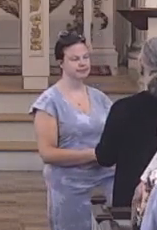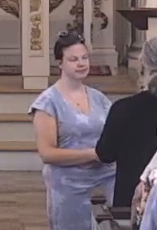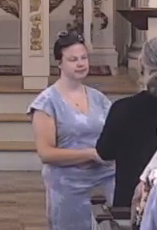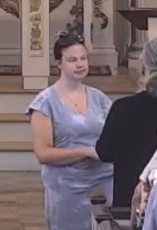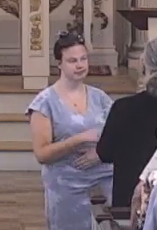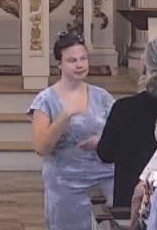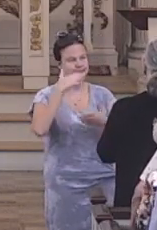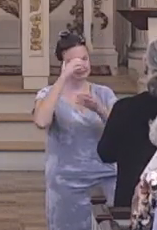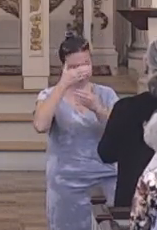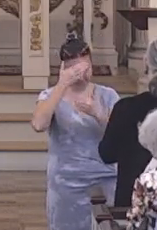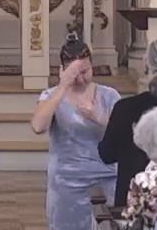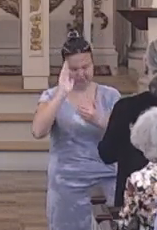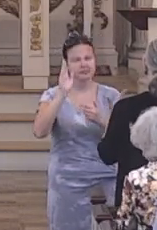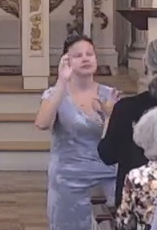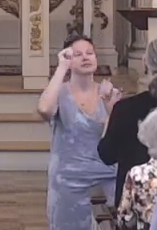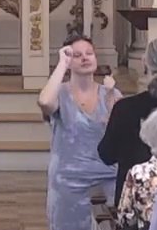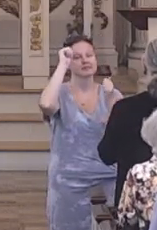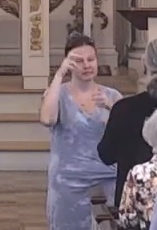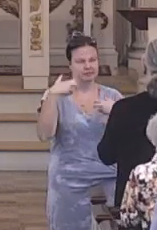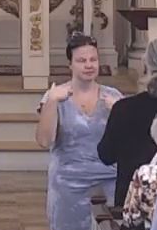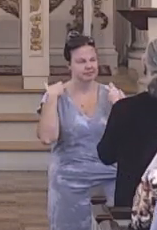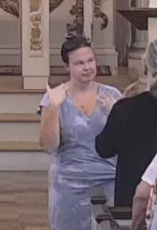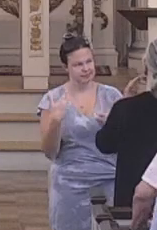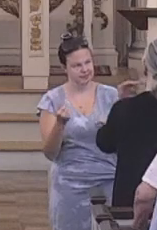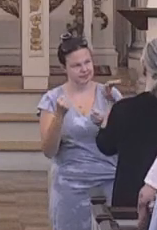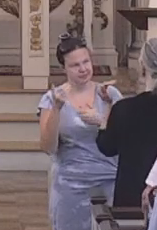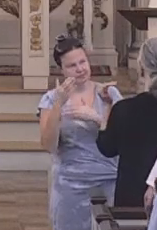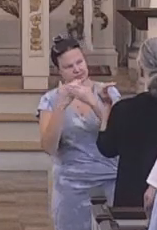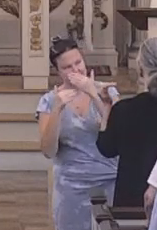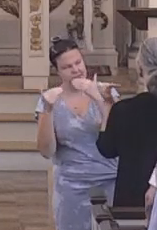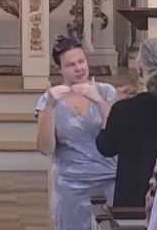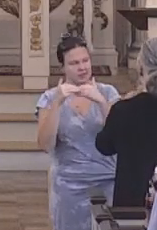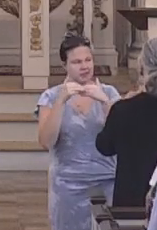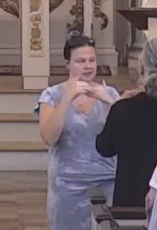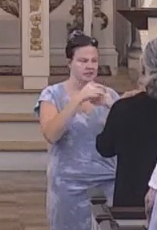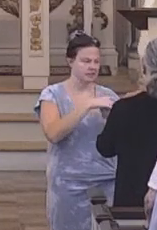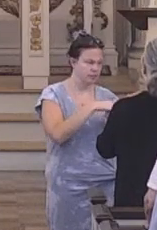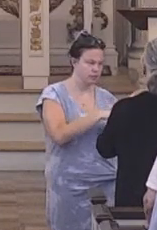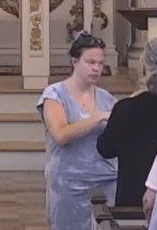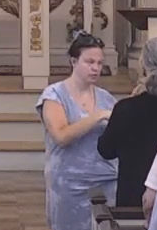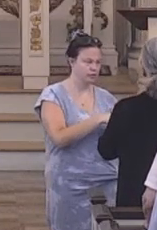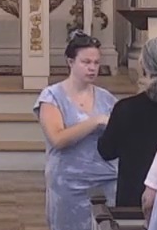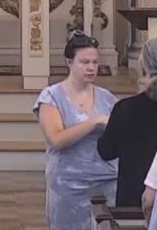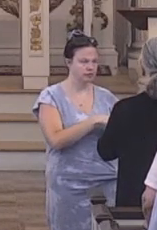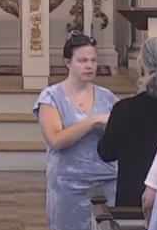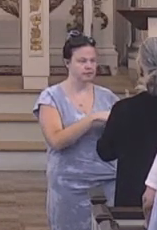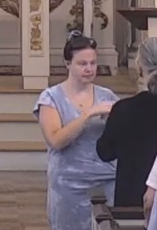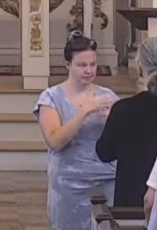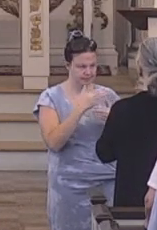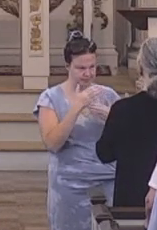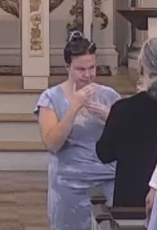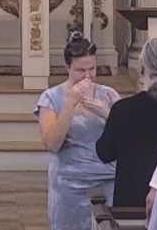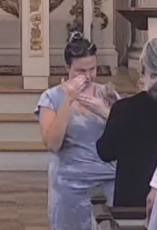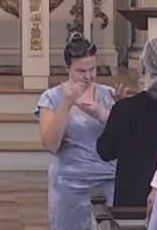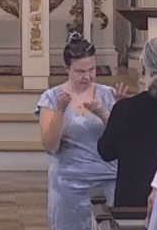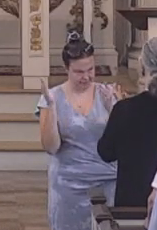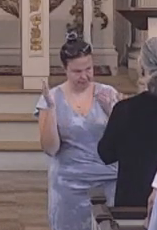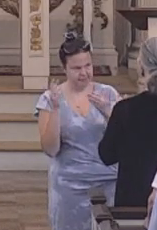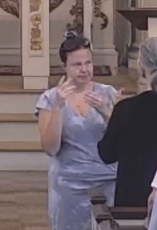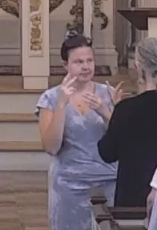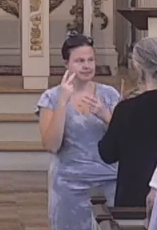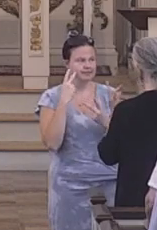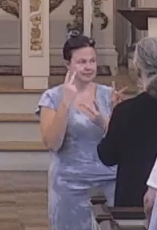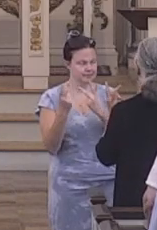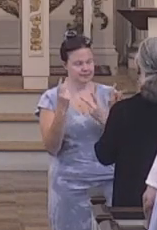I believe in one God, the Father Almighty, maker of heaven and earth, of all things visible